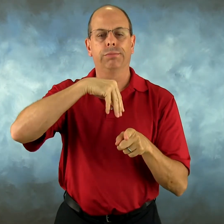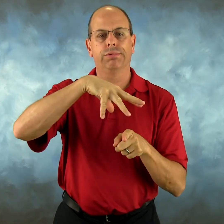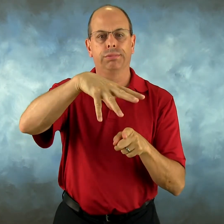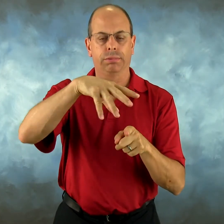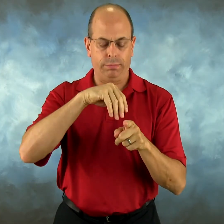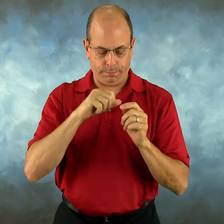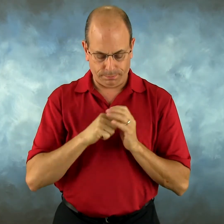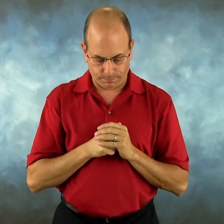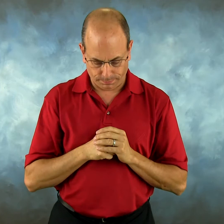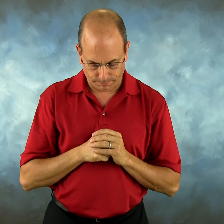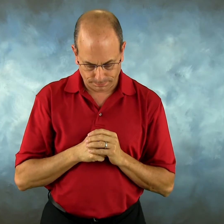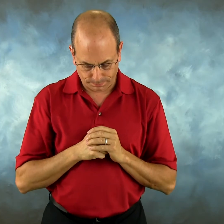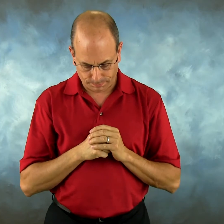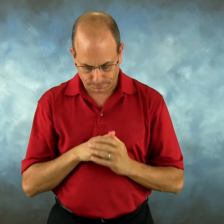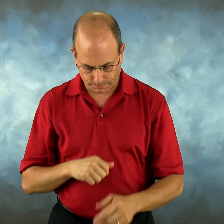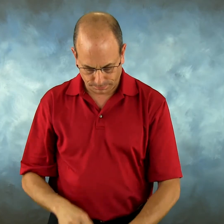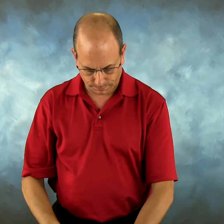is signing.